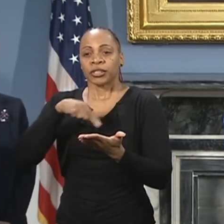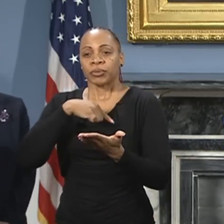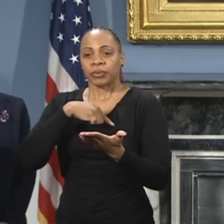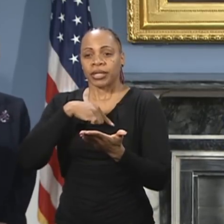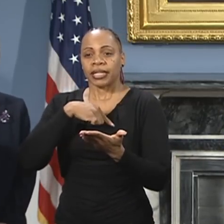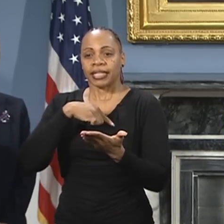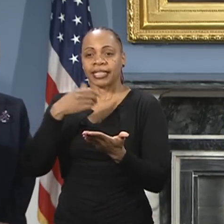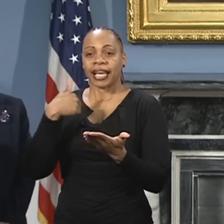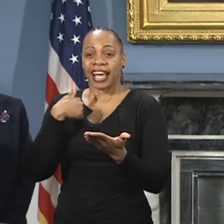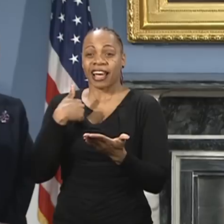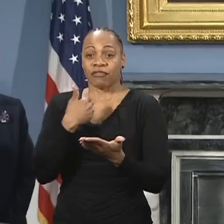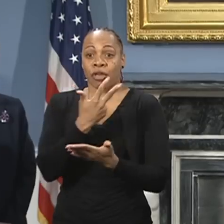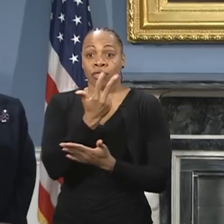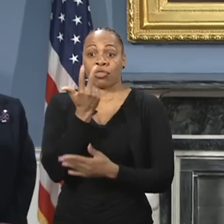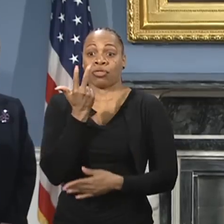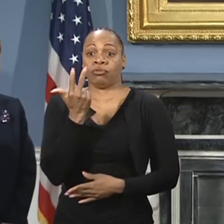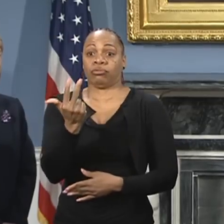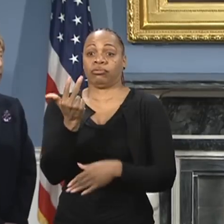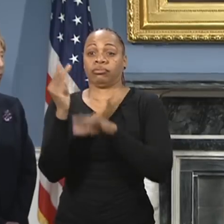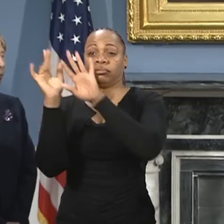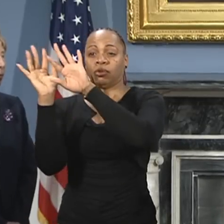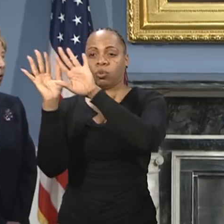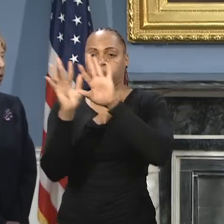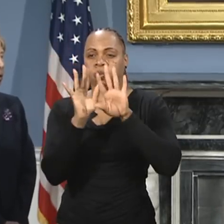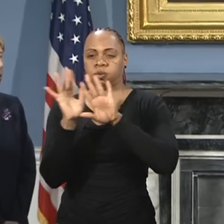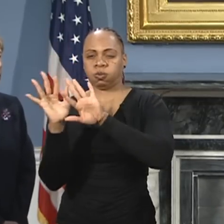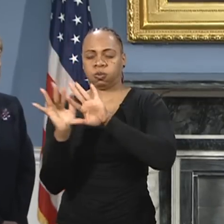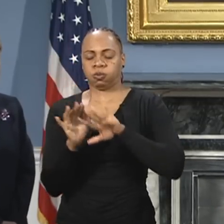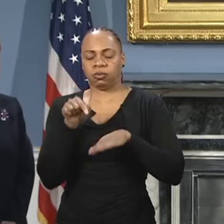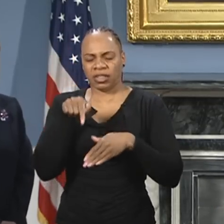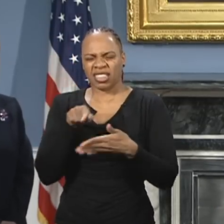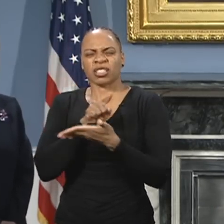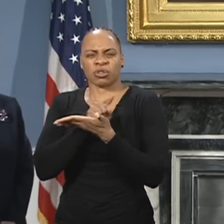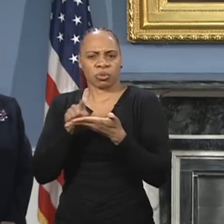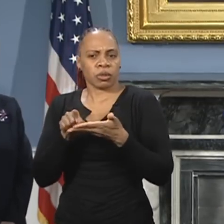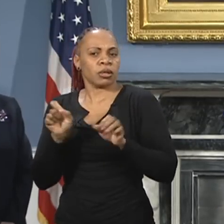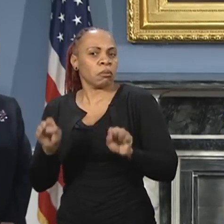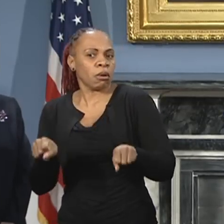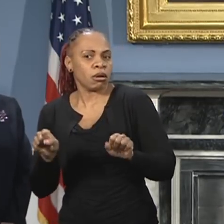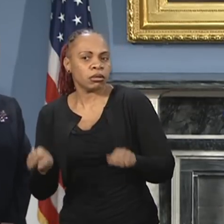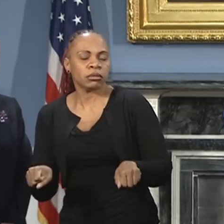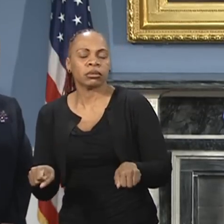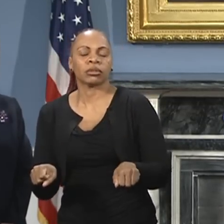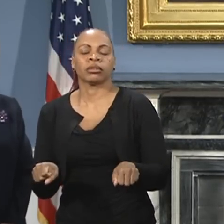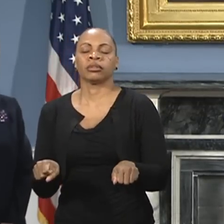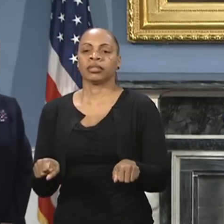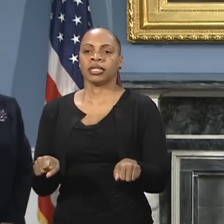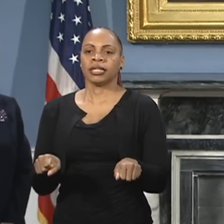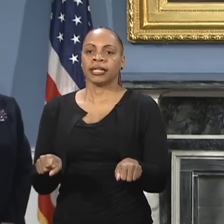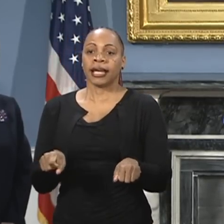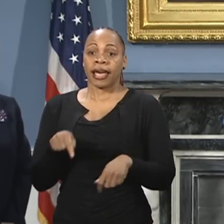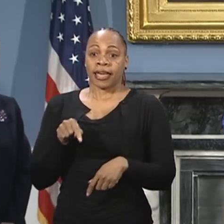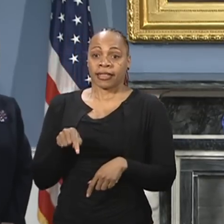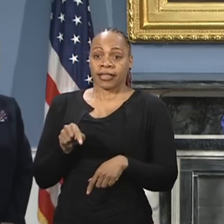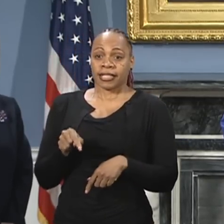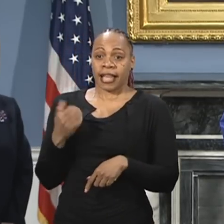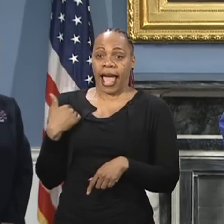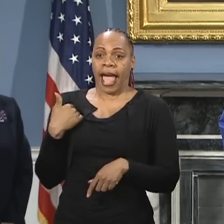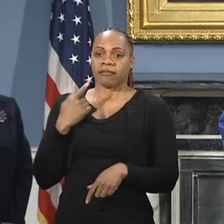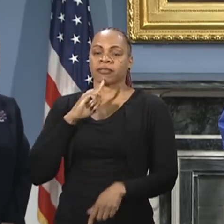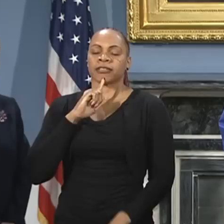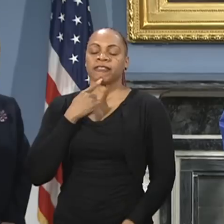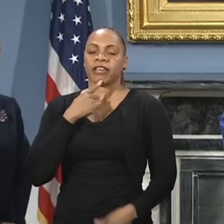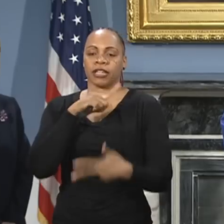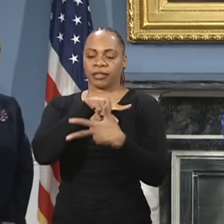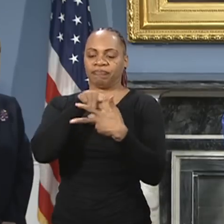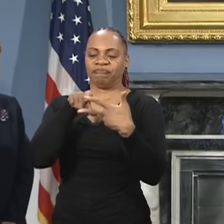not one, not two, but three storms potentially this week. This one, potentially the most severe of the three that